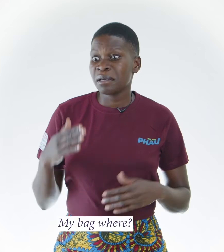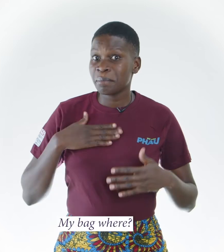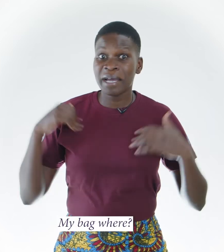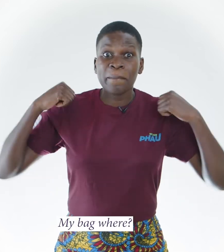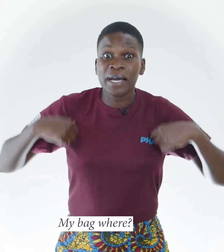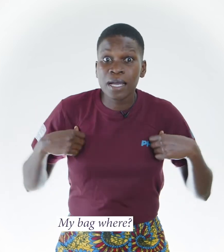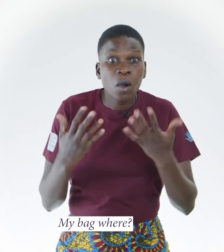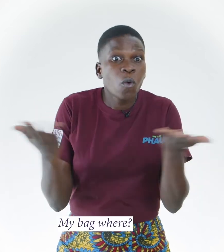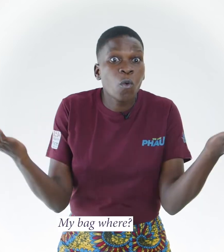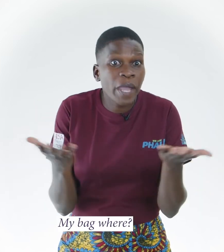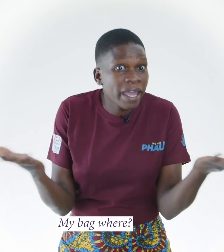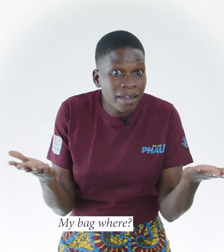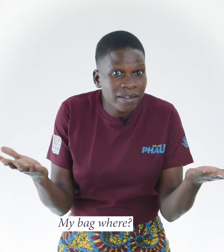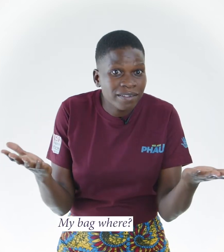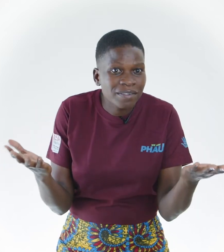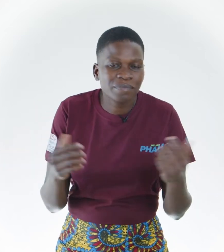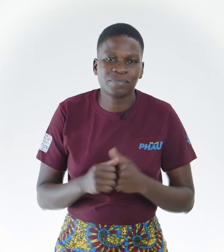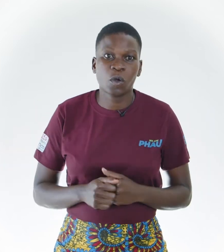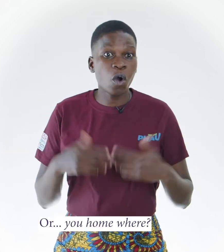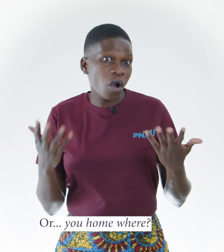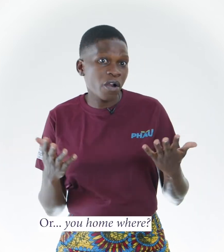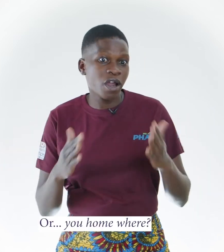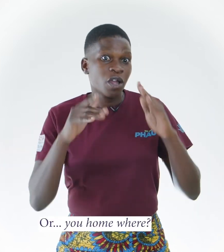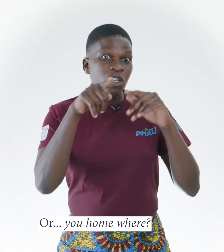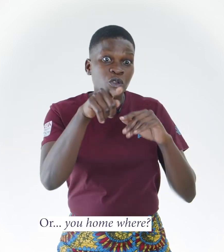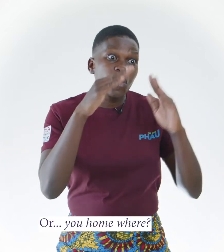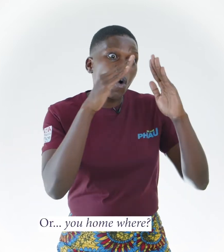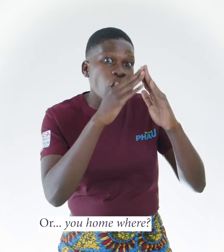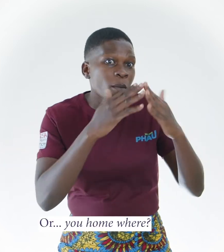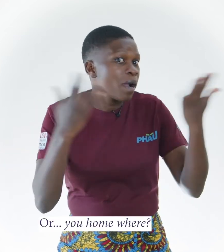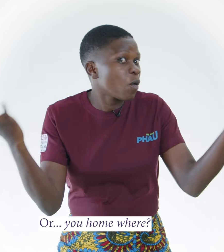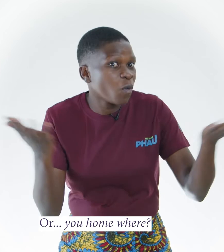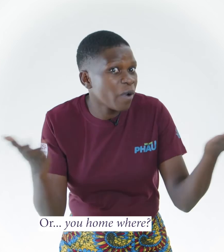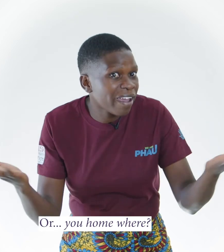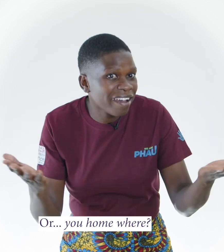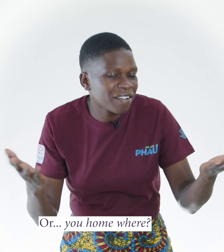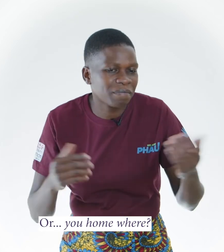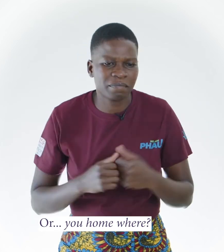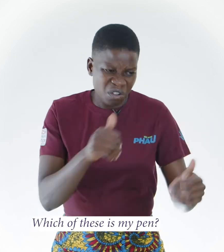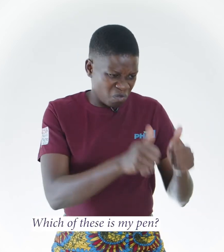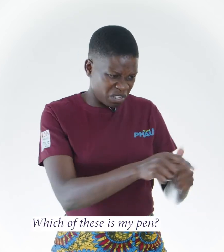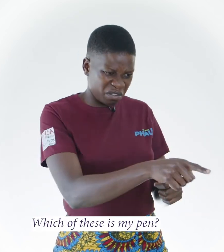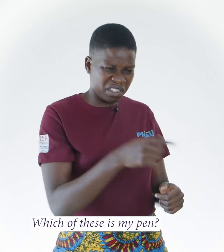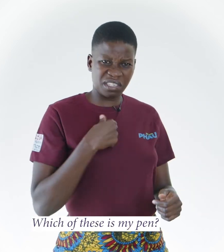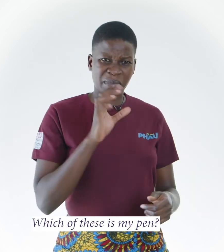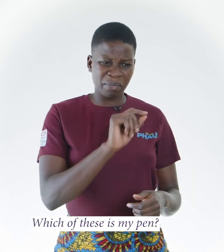My bag where? Or you home where? Which of these is my